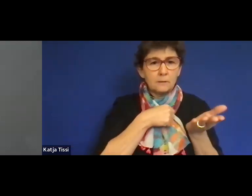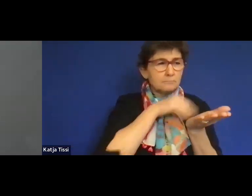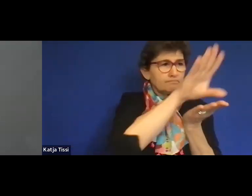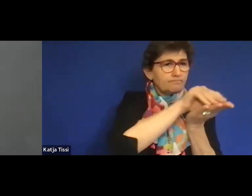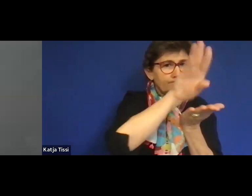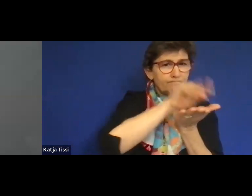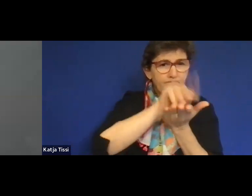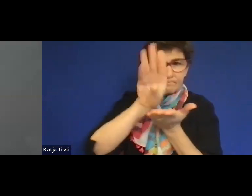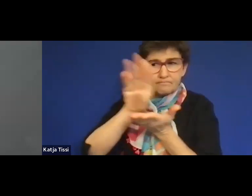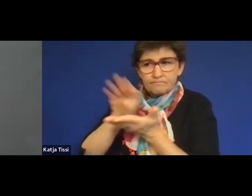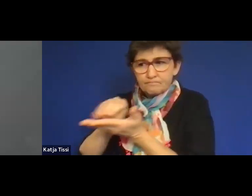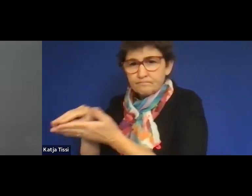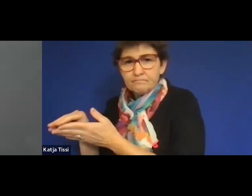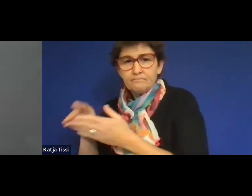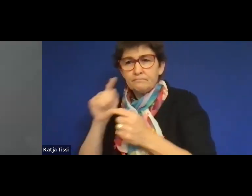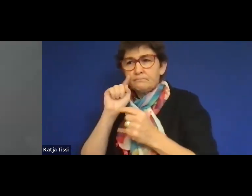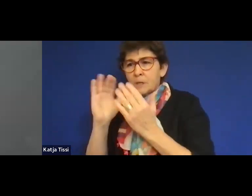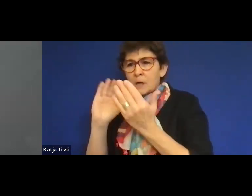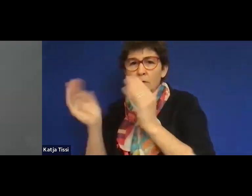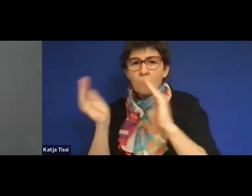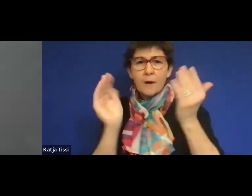the interpreter L2 signers.